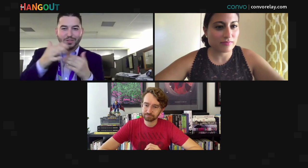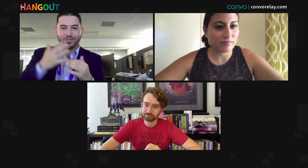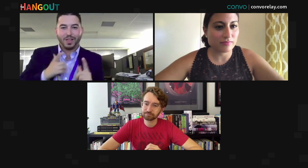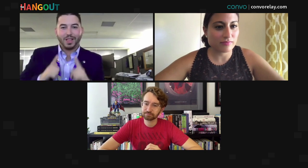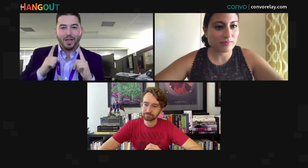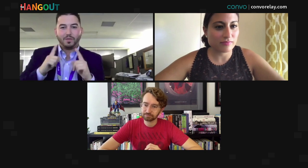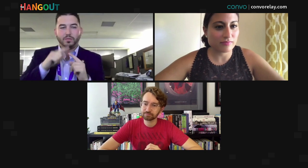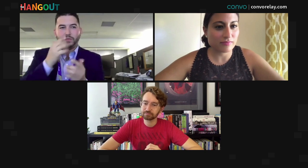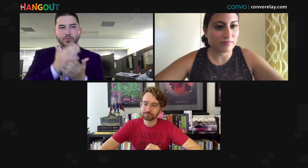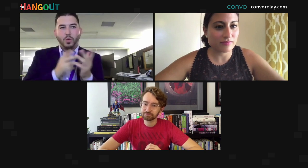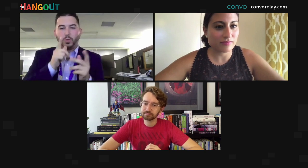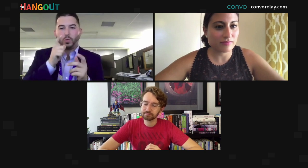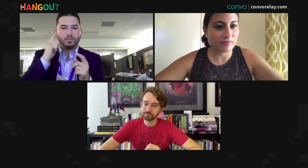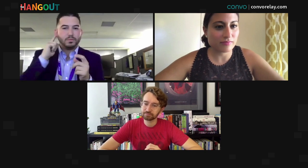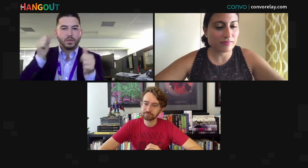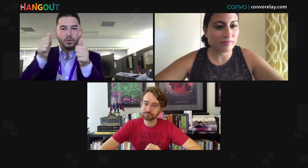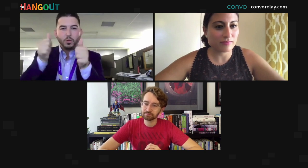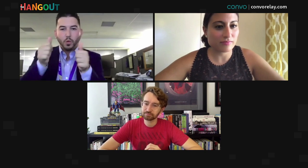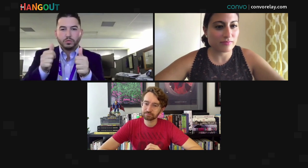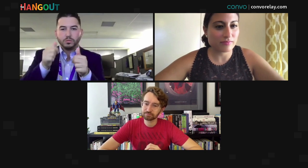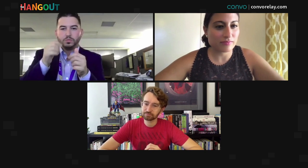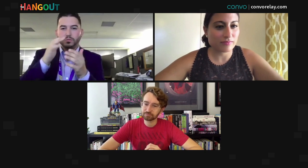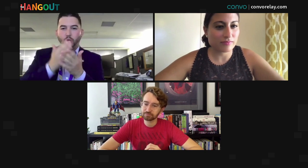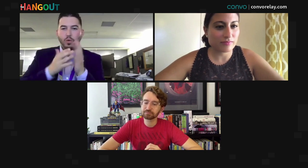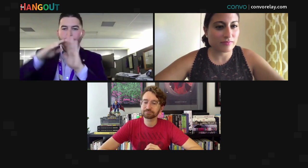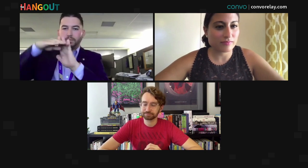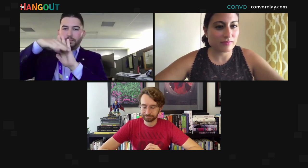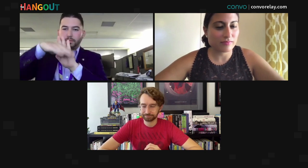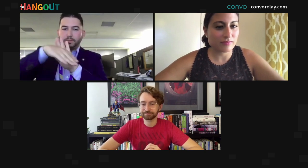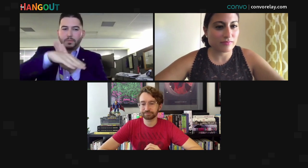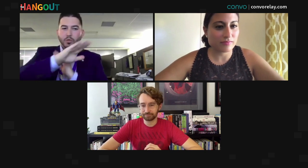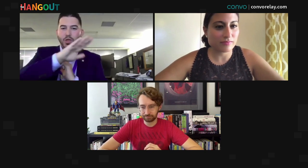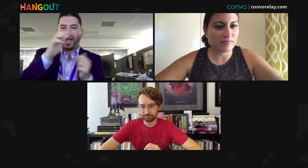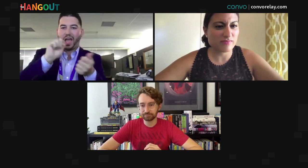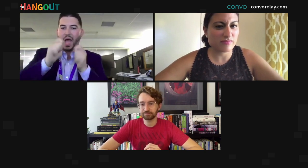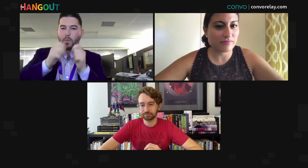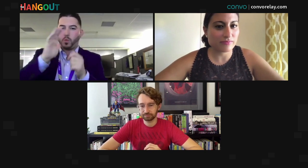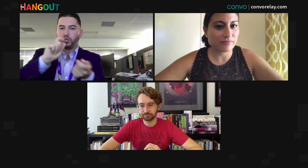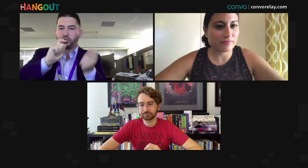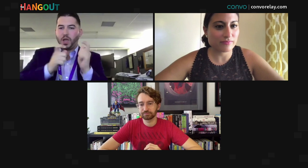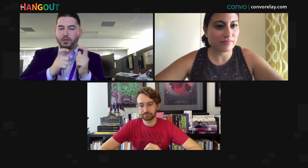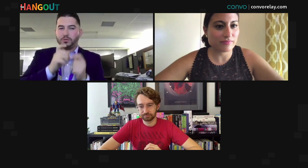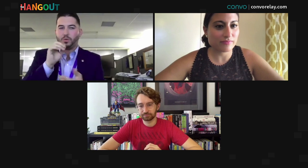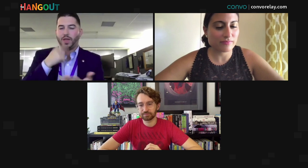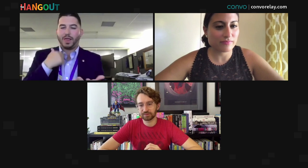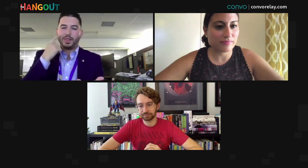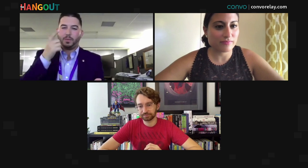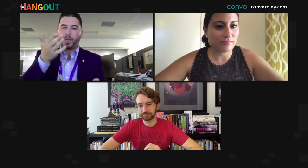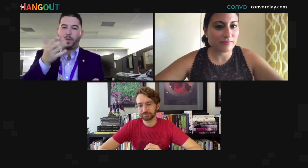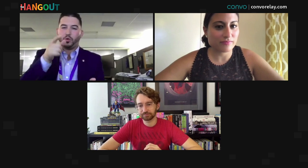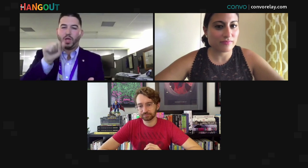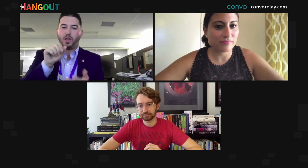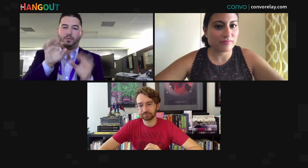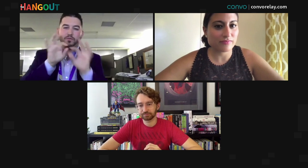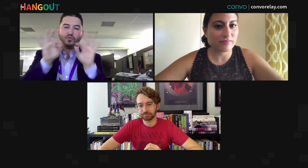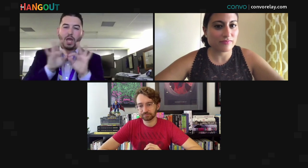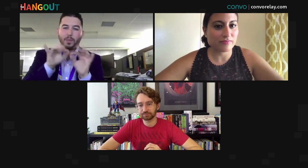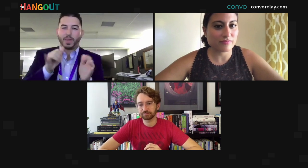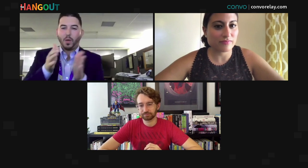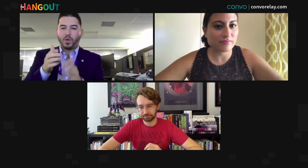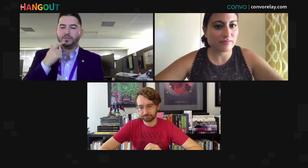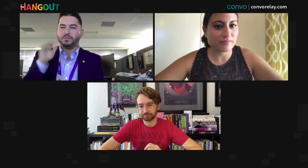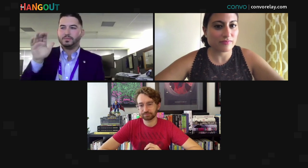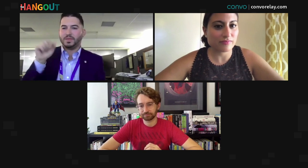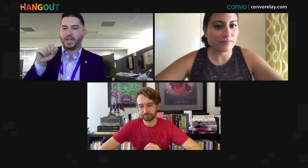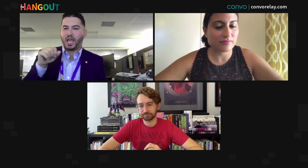obviously we're always going to be deaf for the rest of our lives, but some people who have hearing loss and it's gradual hearing loss, their accommodations are going to